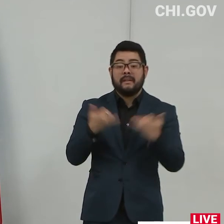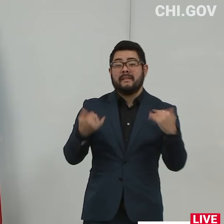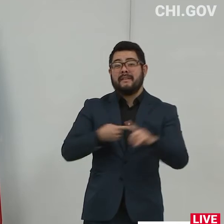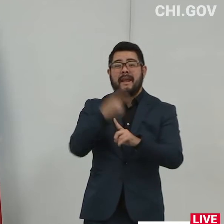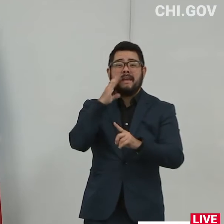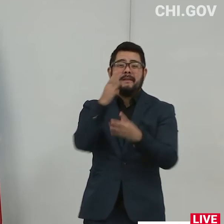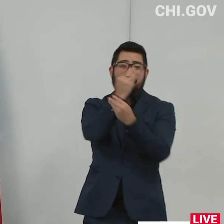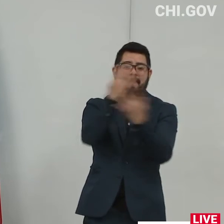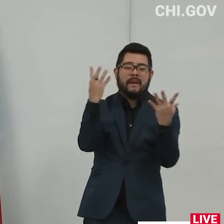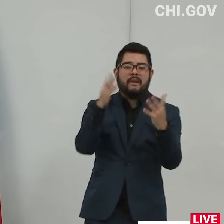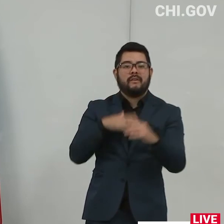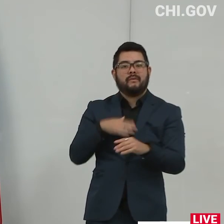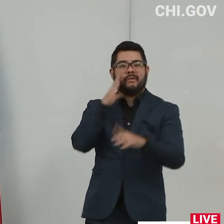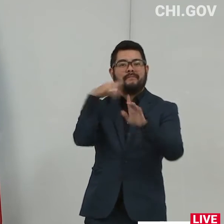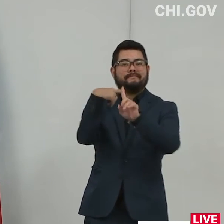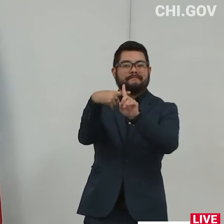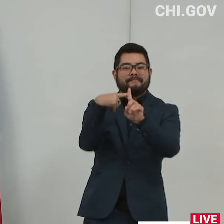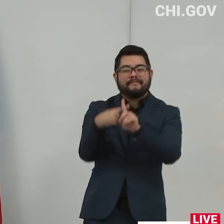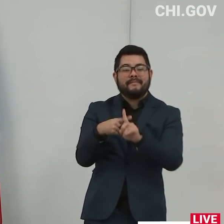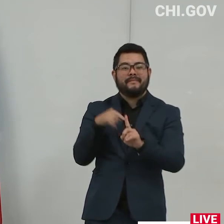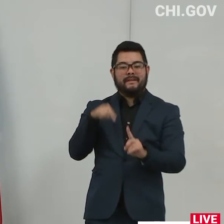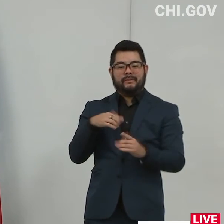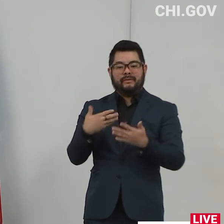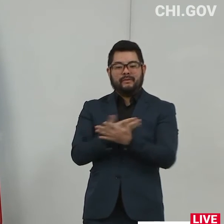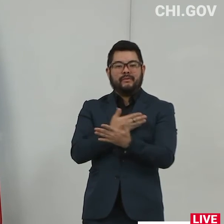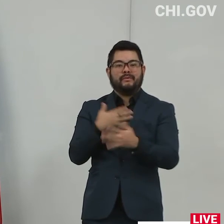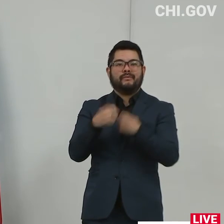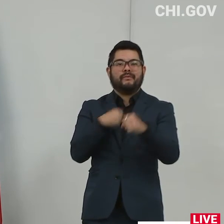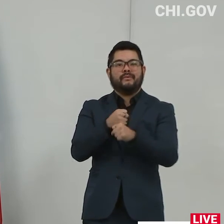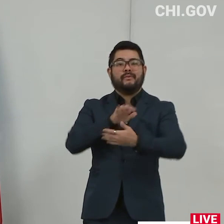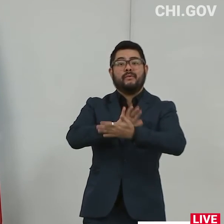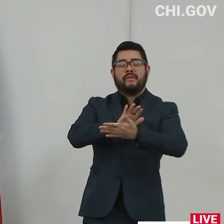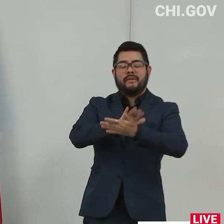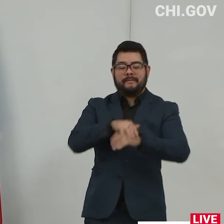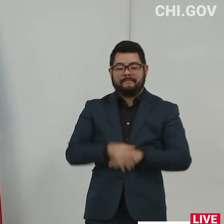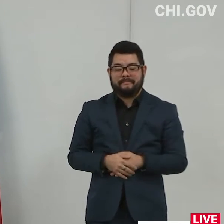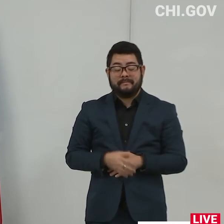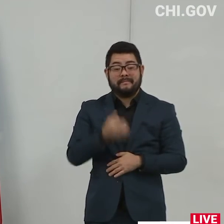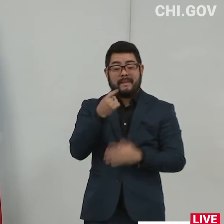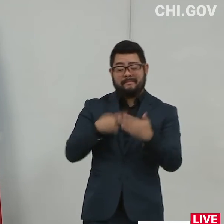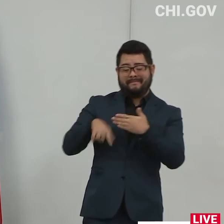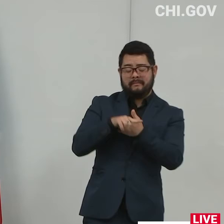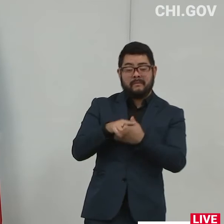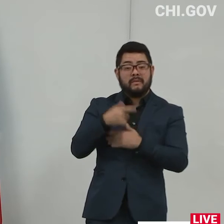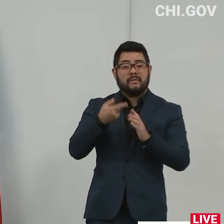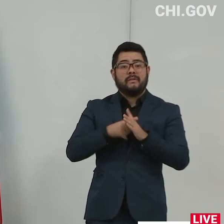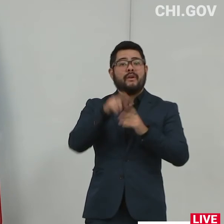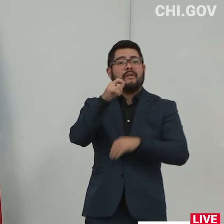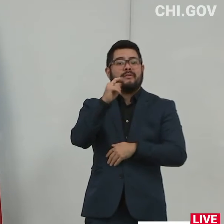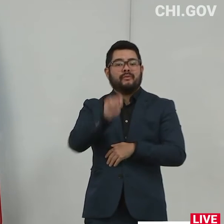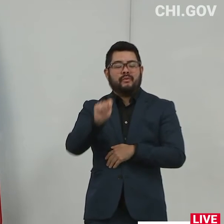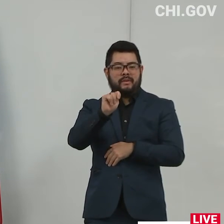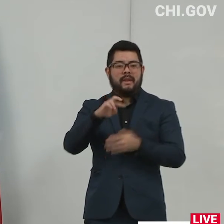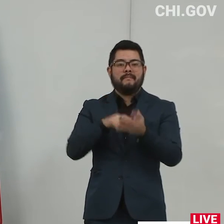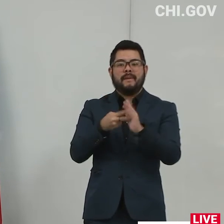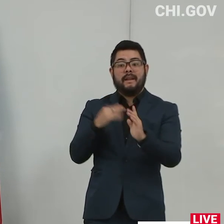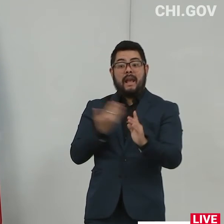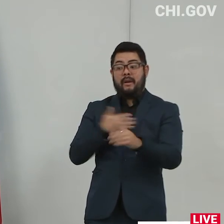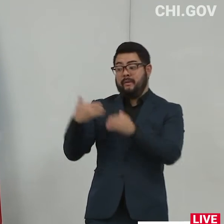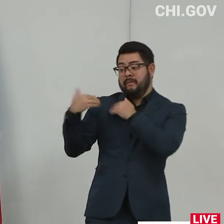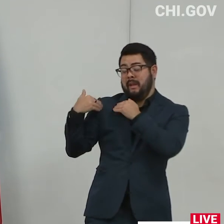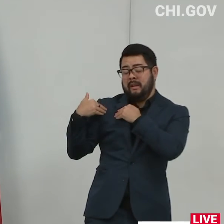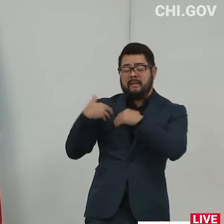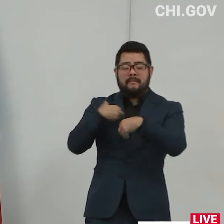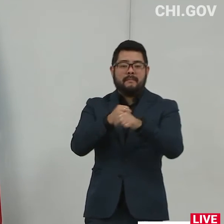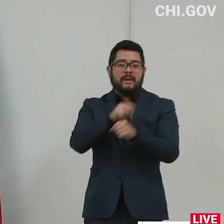the perfect note of optimism as we start a new school year. Starting Tuesday, it will be our job to help ensure that CPS students remain